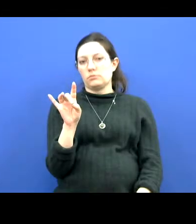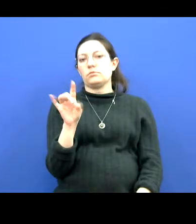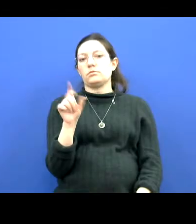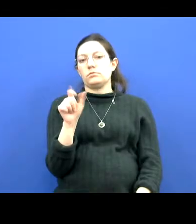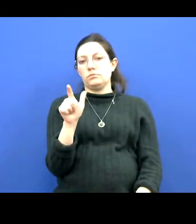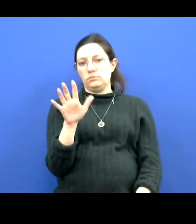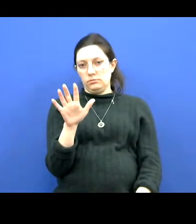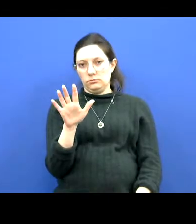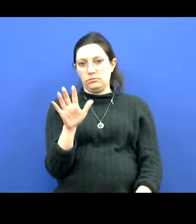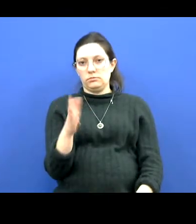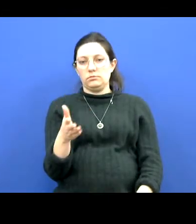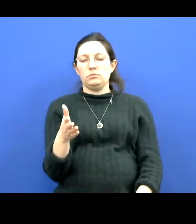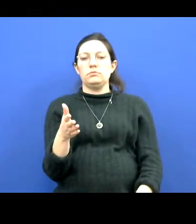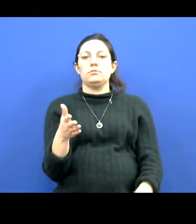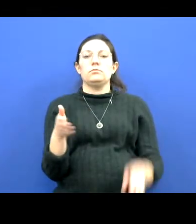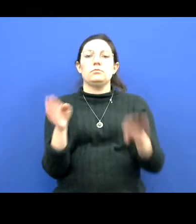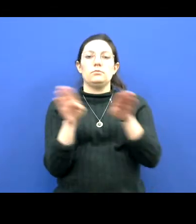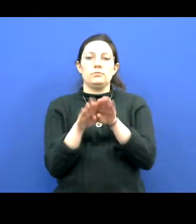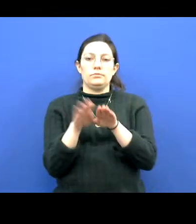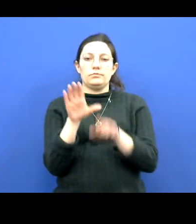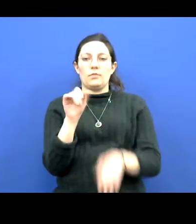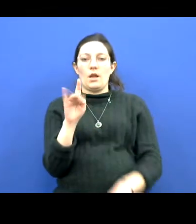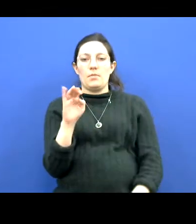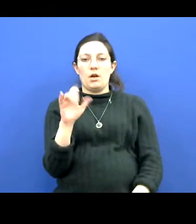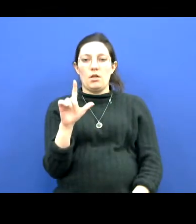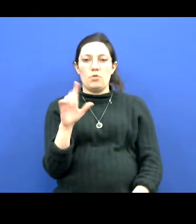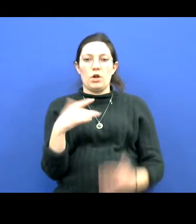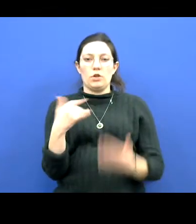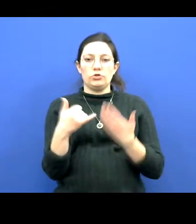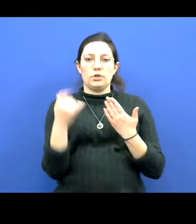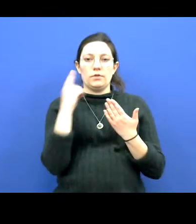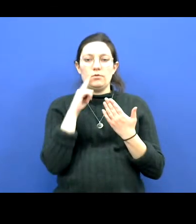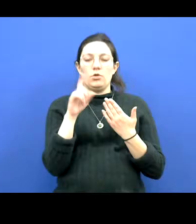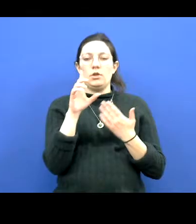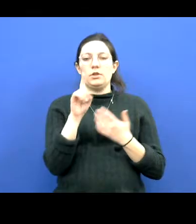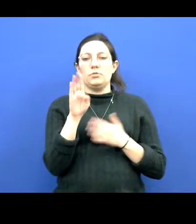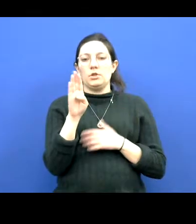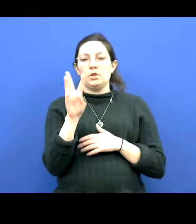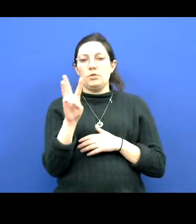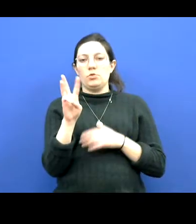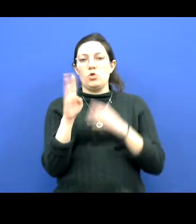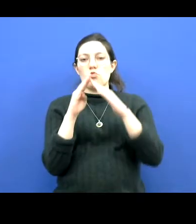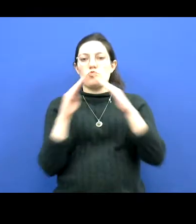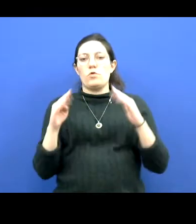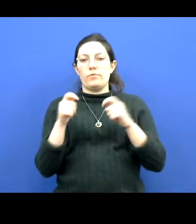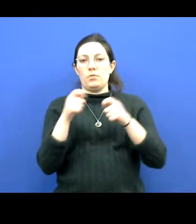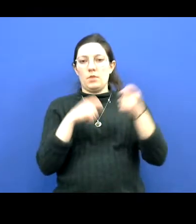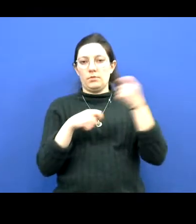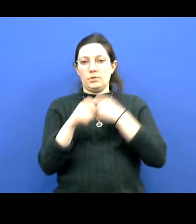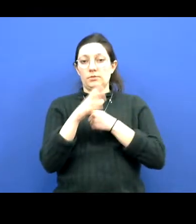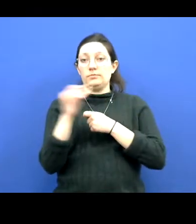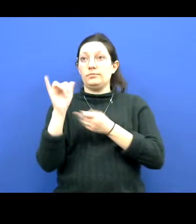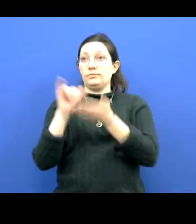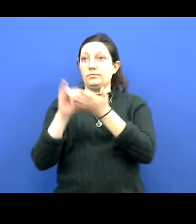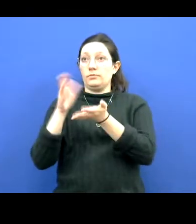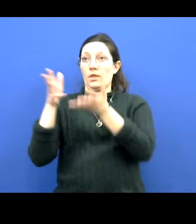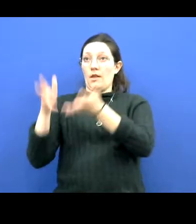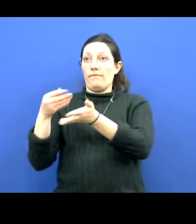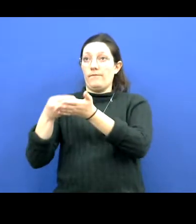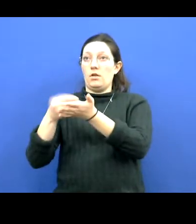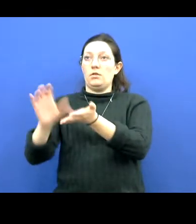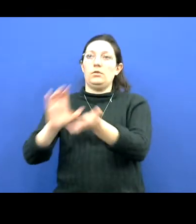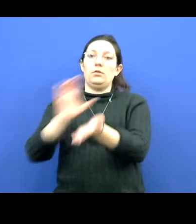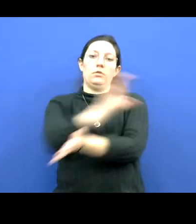2025 to close out the capital project for the DPW roof replacement project and return the balance of the funds to the general fund.